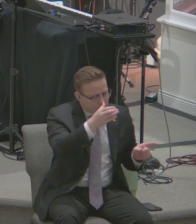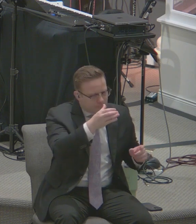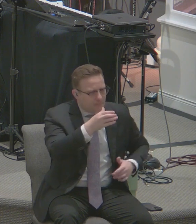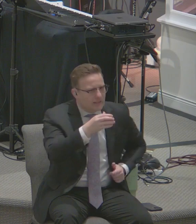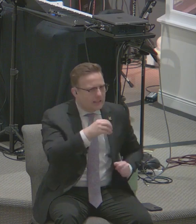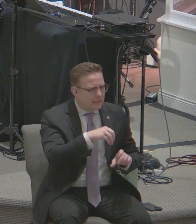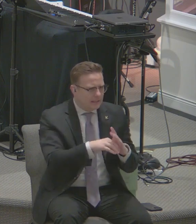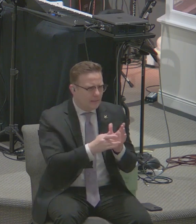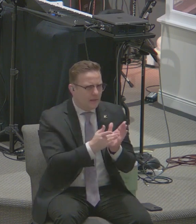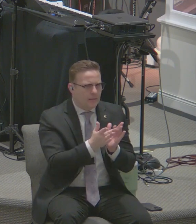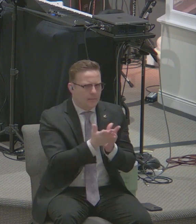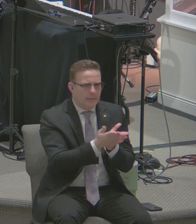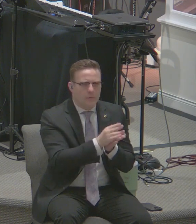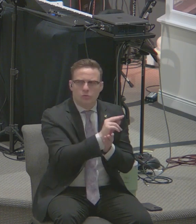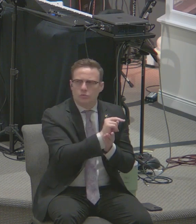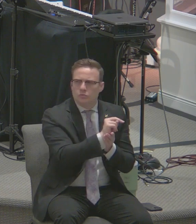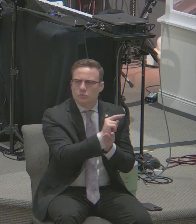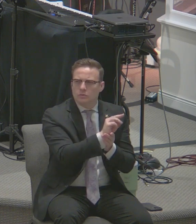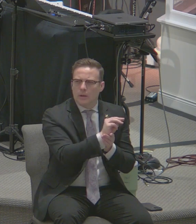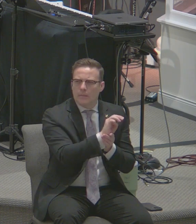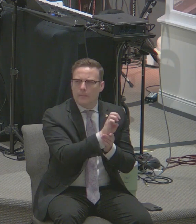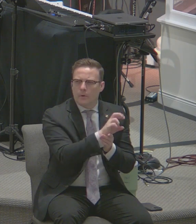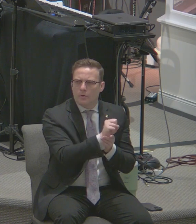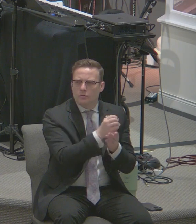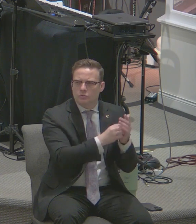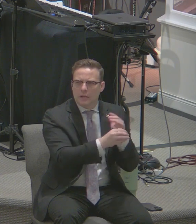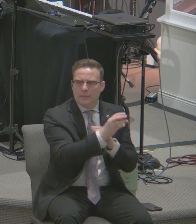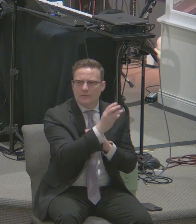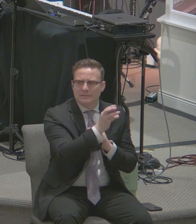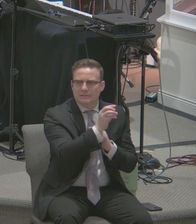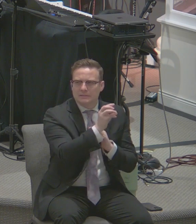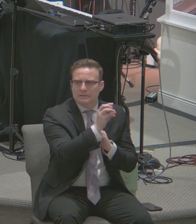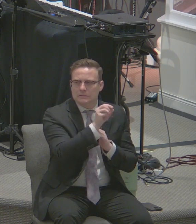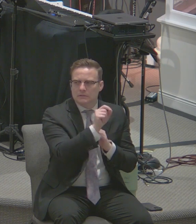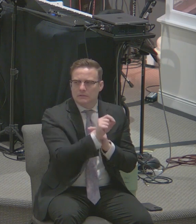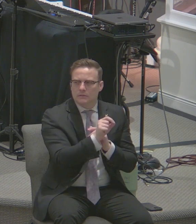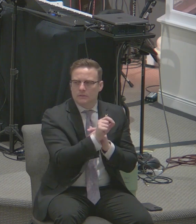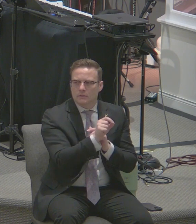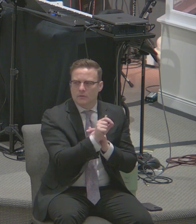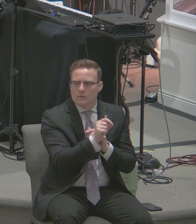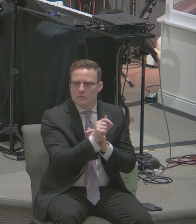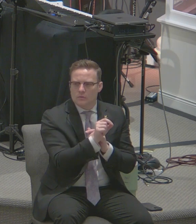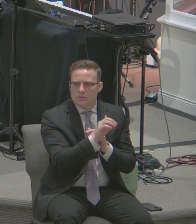Numbers, the book of Numbers, chapter number 16,